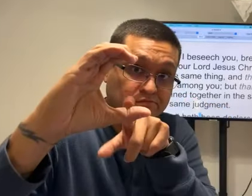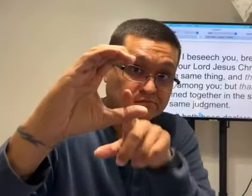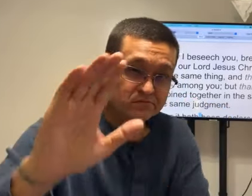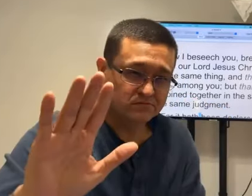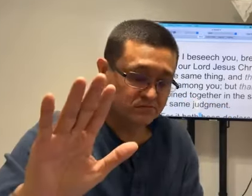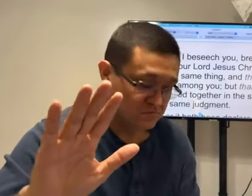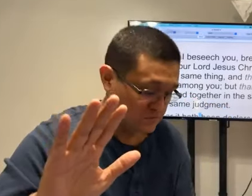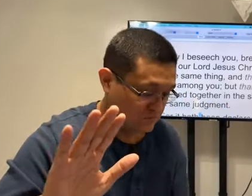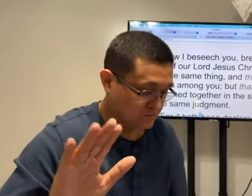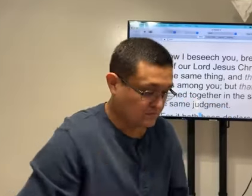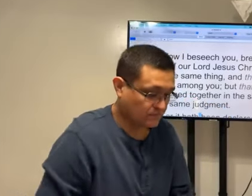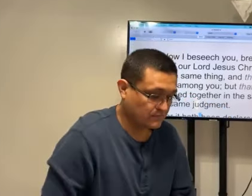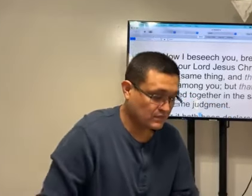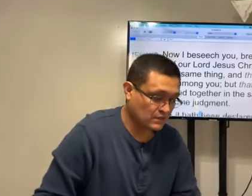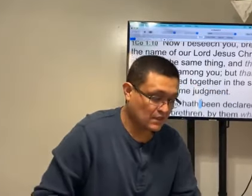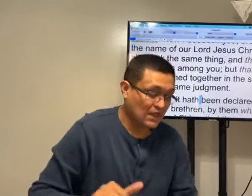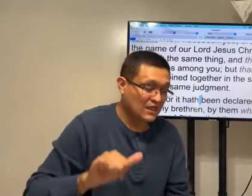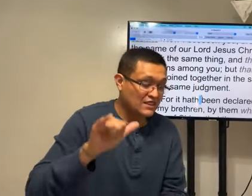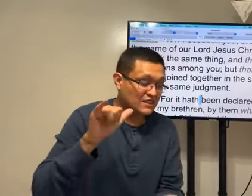Okay, it's connected to the church.